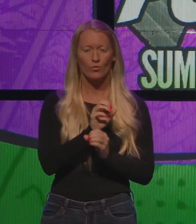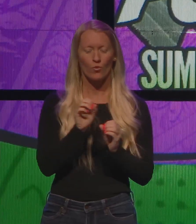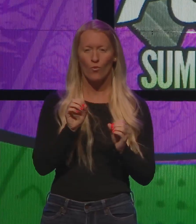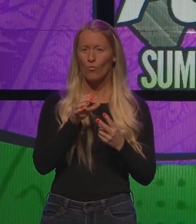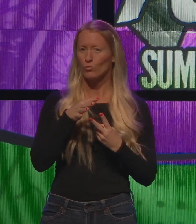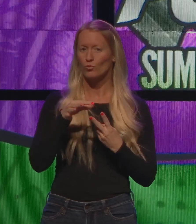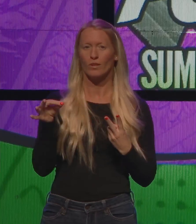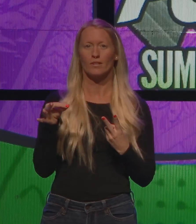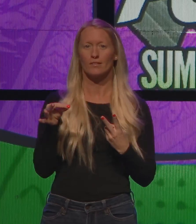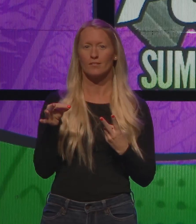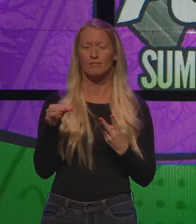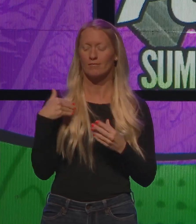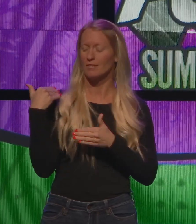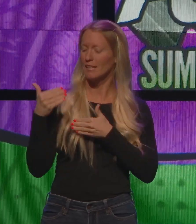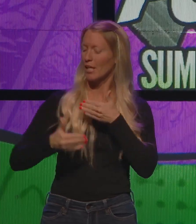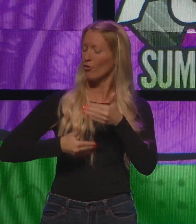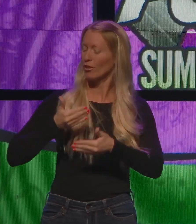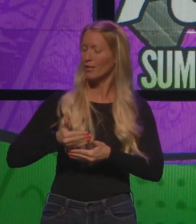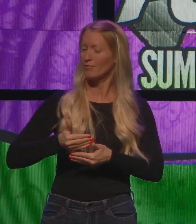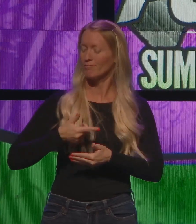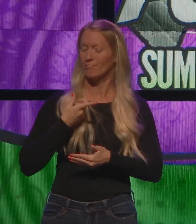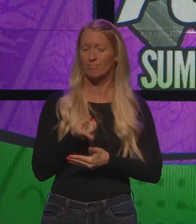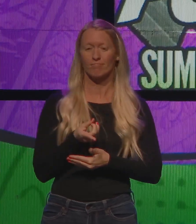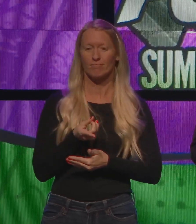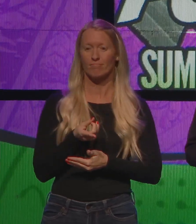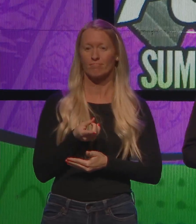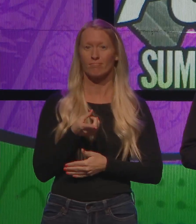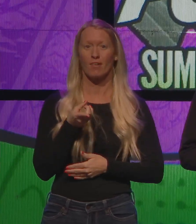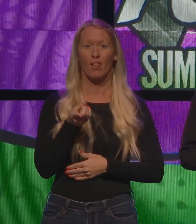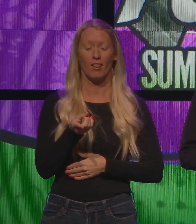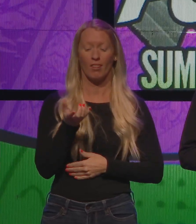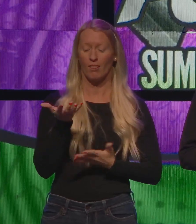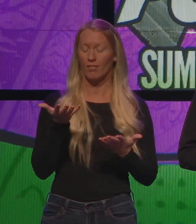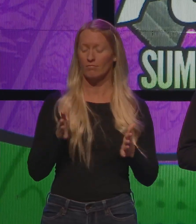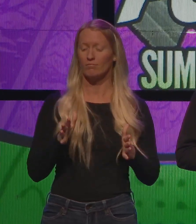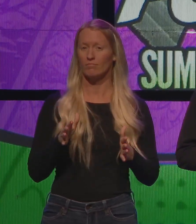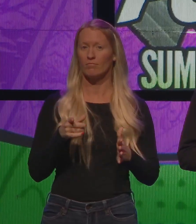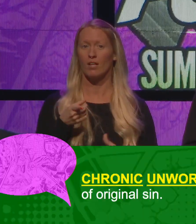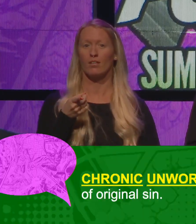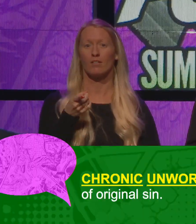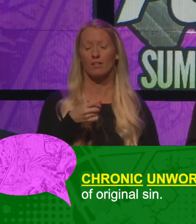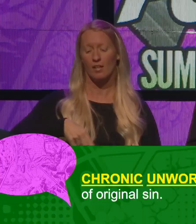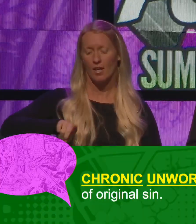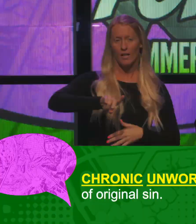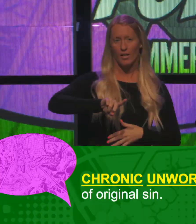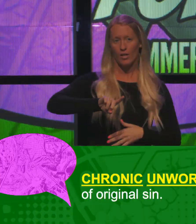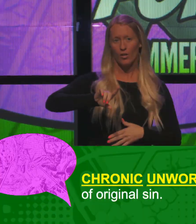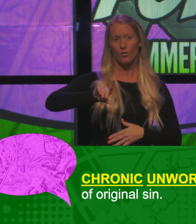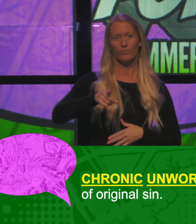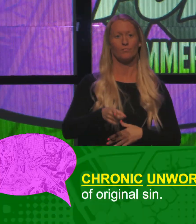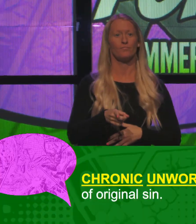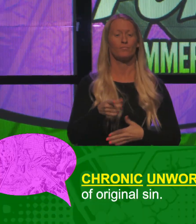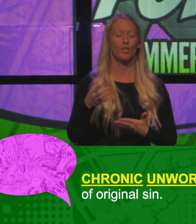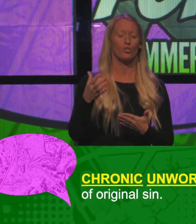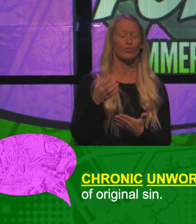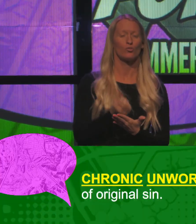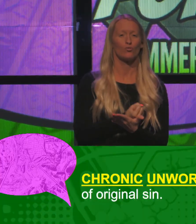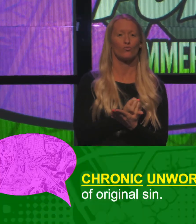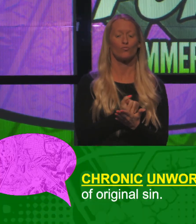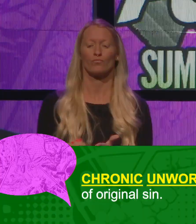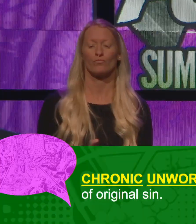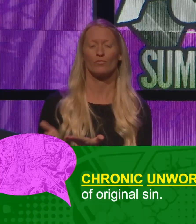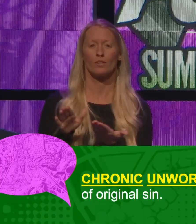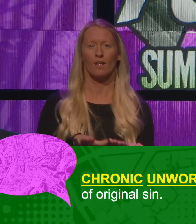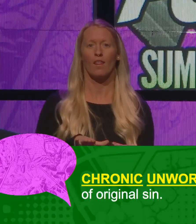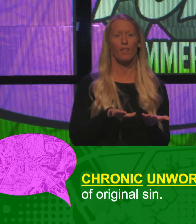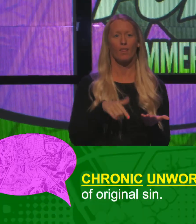inherited it, and that they are worthy of death. I love this. I don't love this phrase, but I think